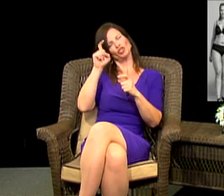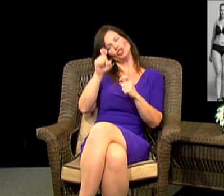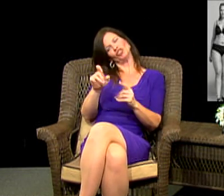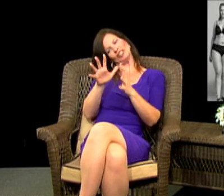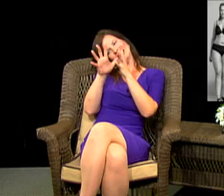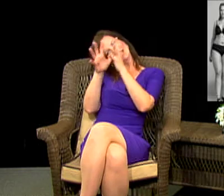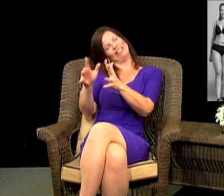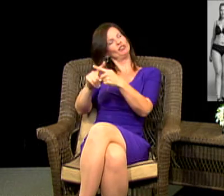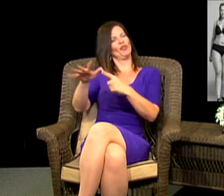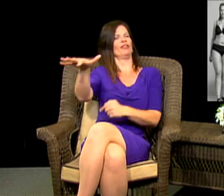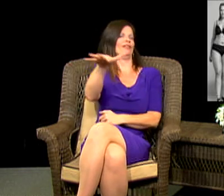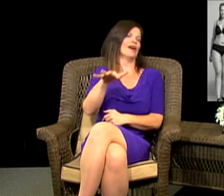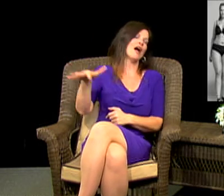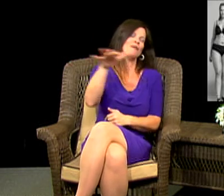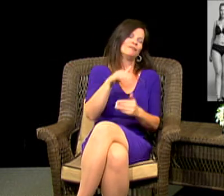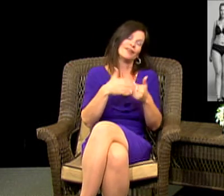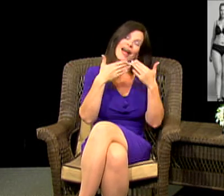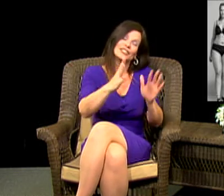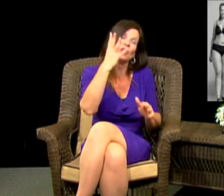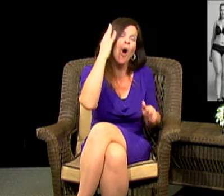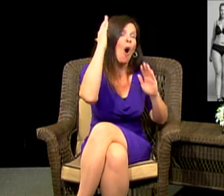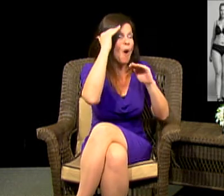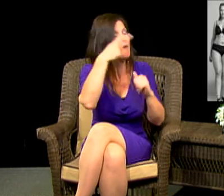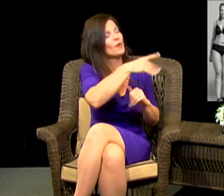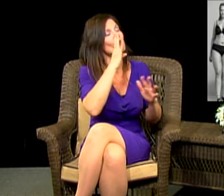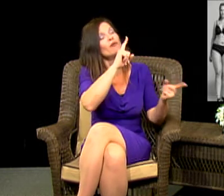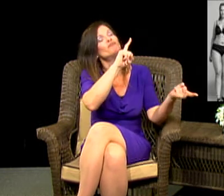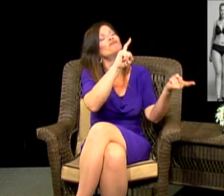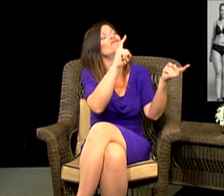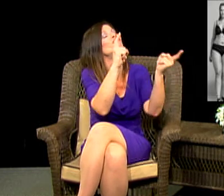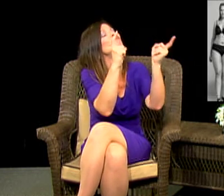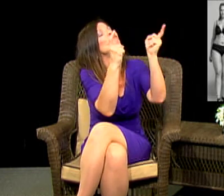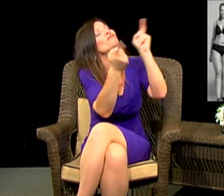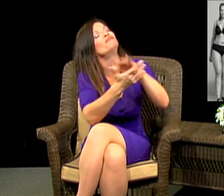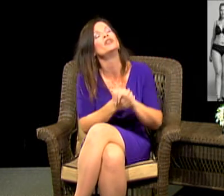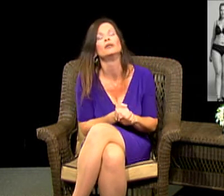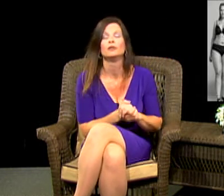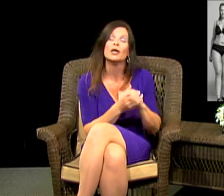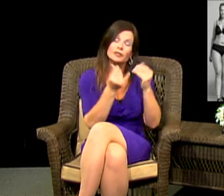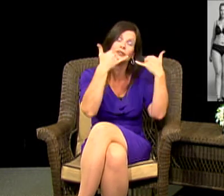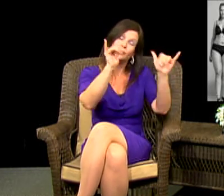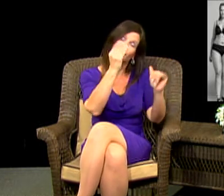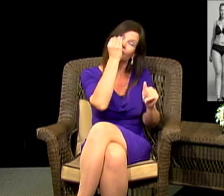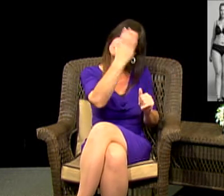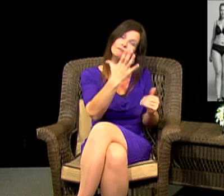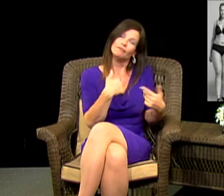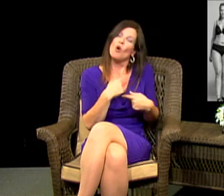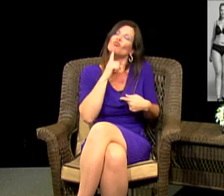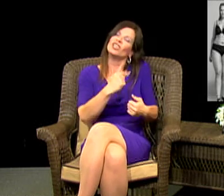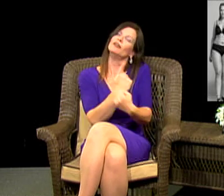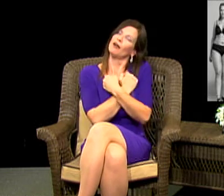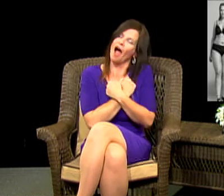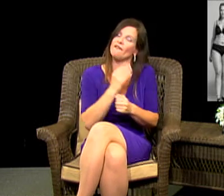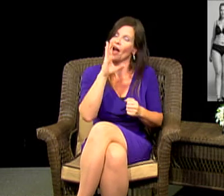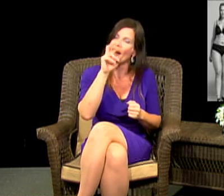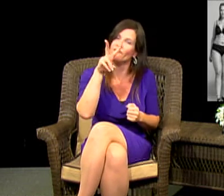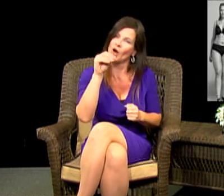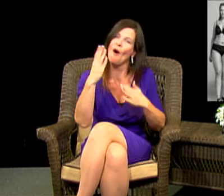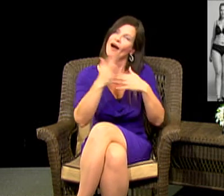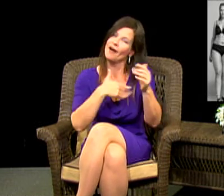women are fighting for. So I really feel like it should be